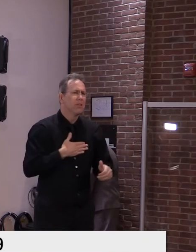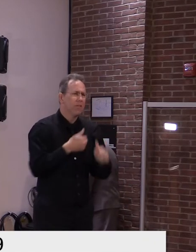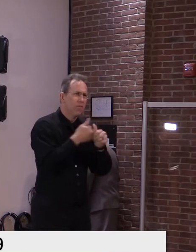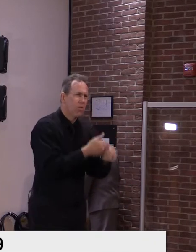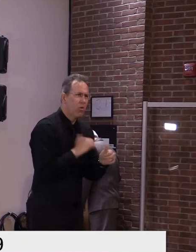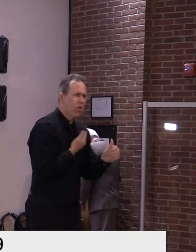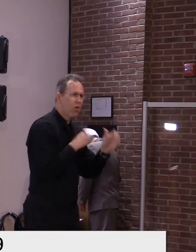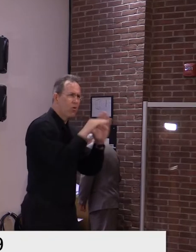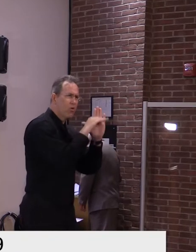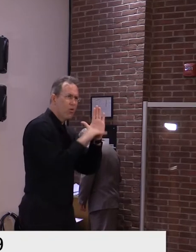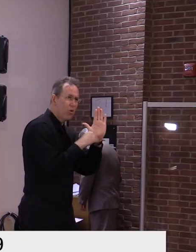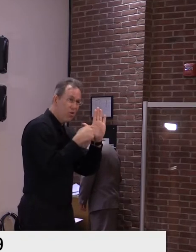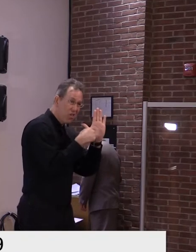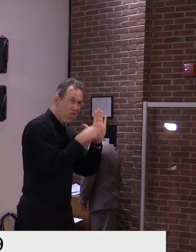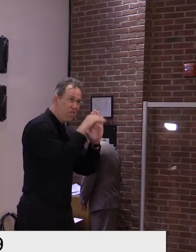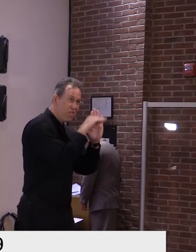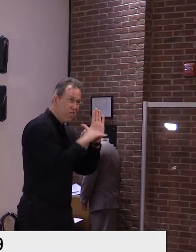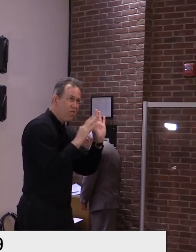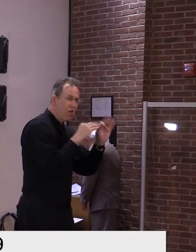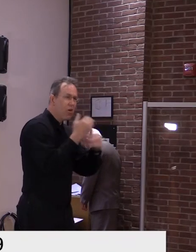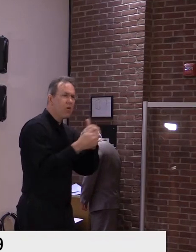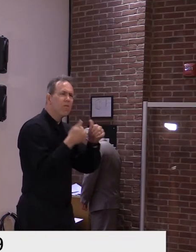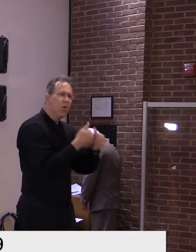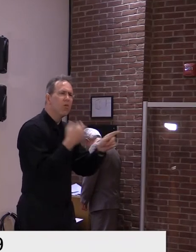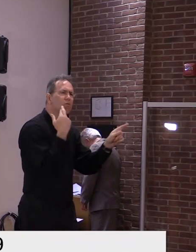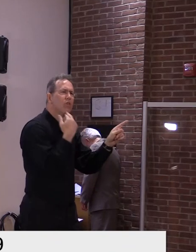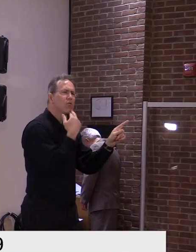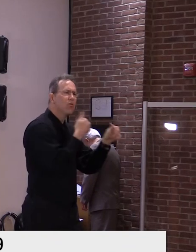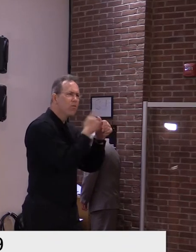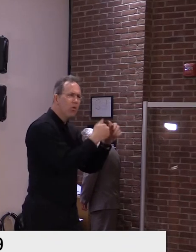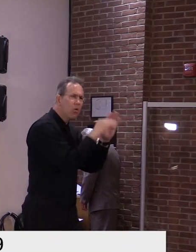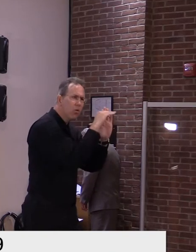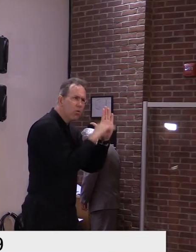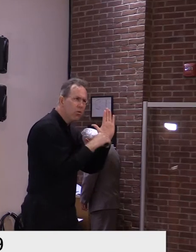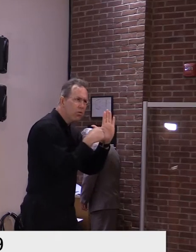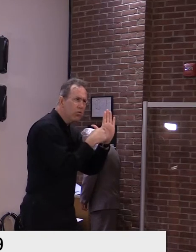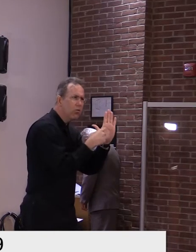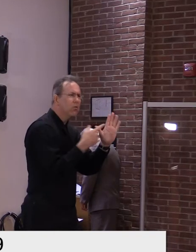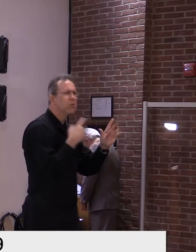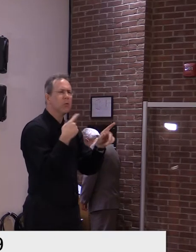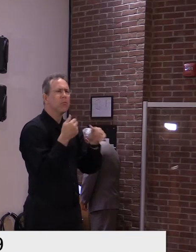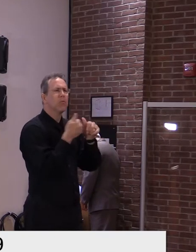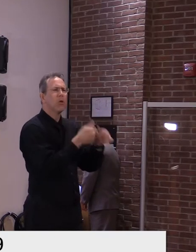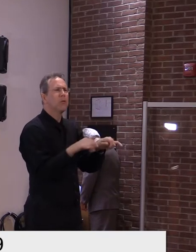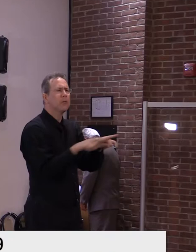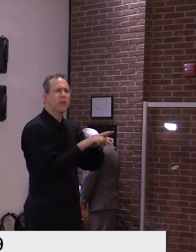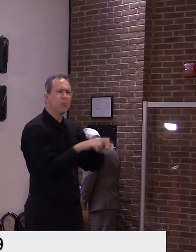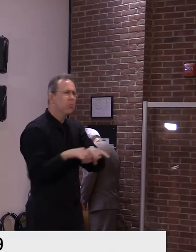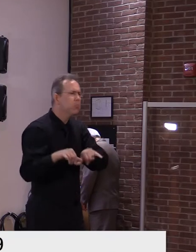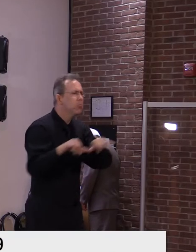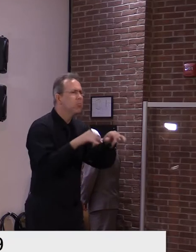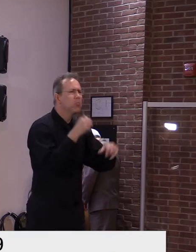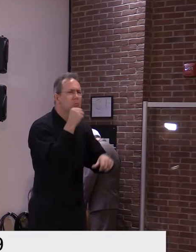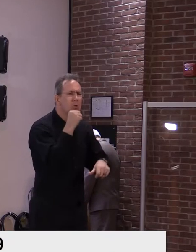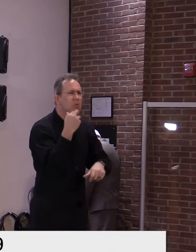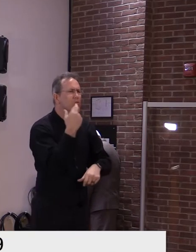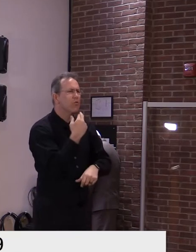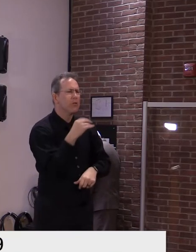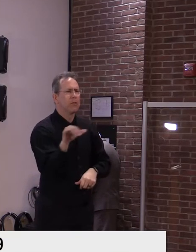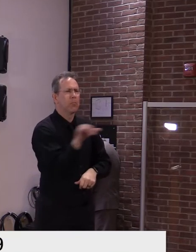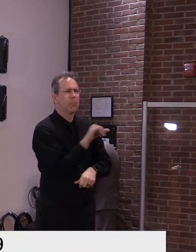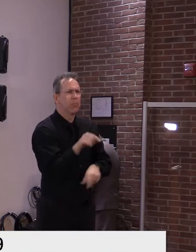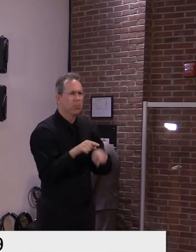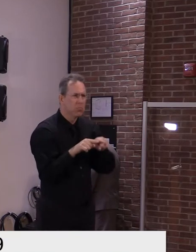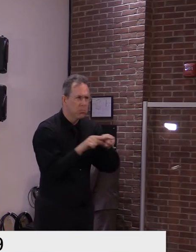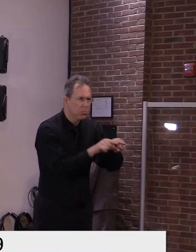restaurant guidance would be probably everyone's best chance at being successful. The restaurant industry has shown us by following